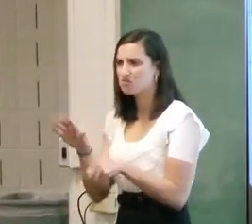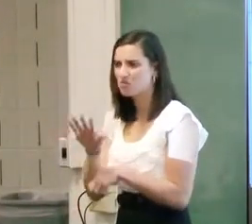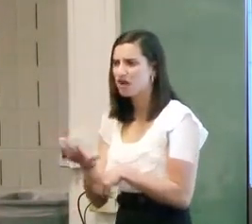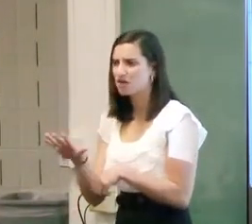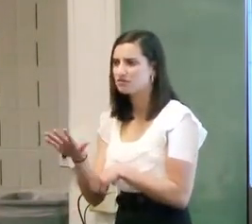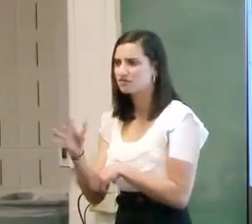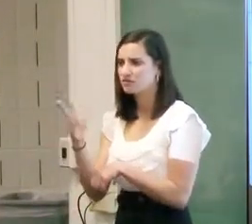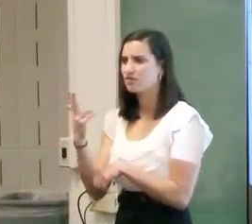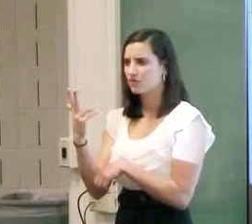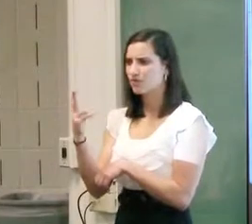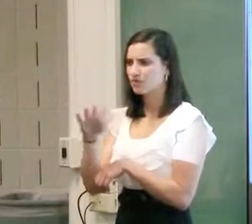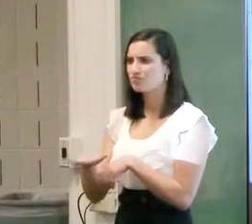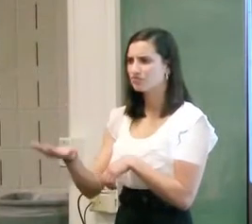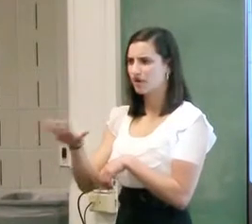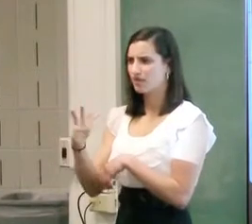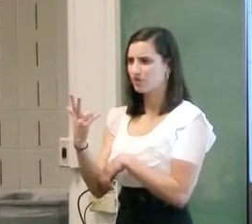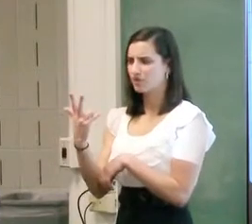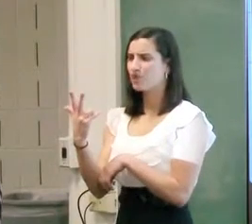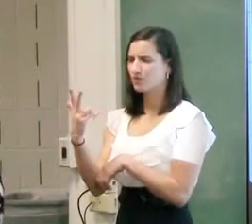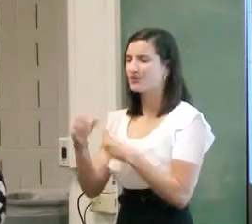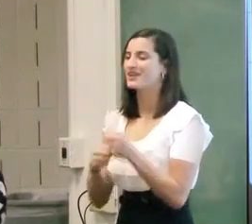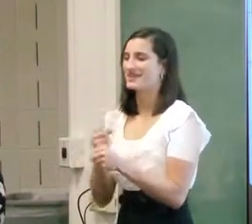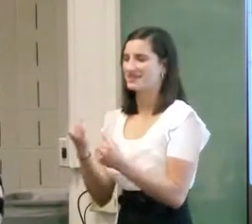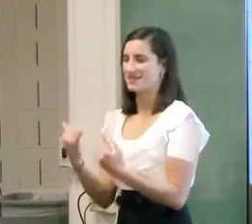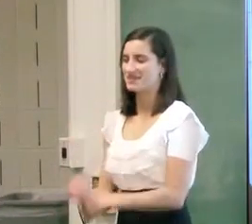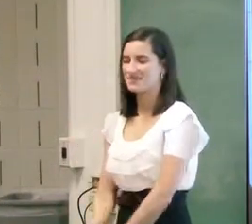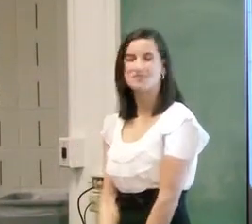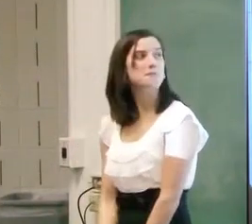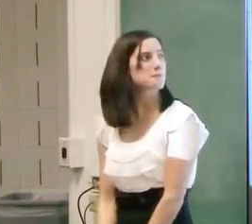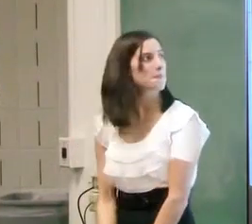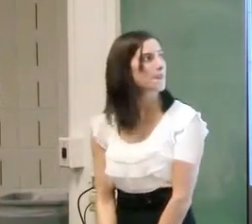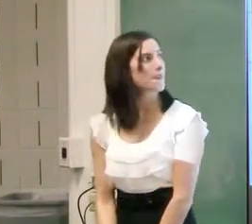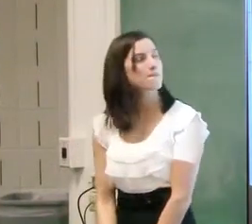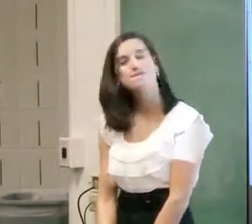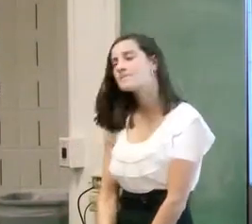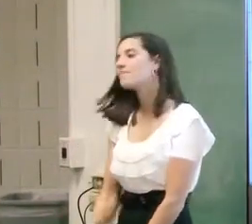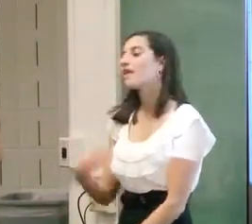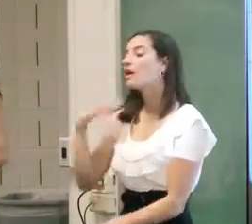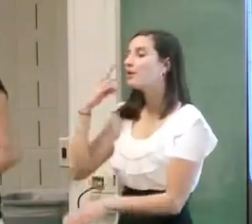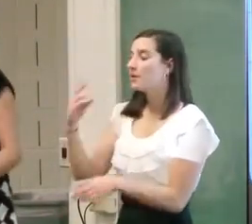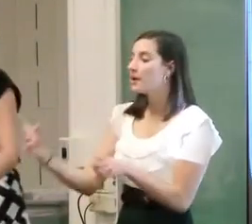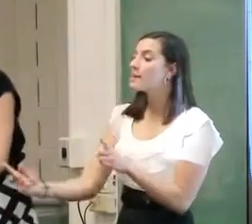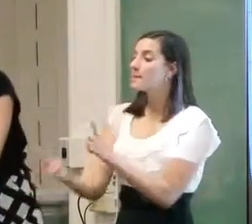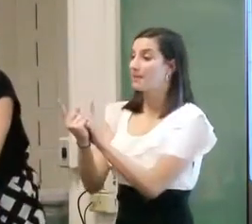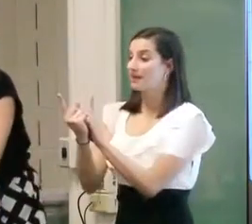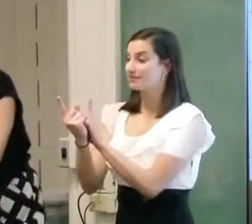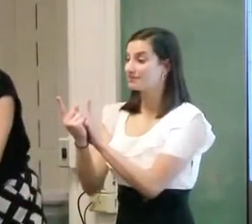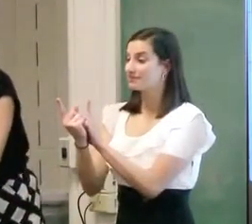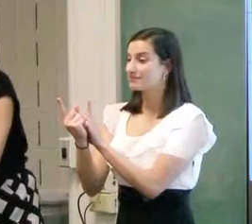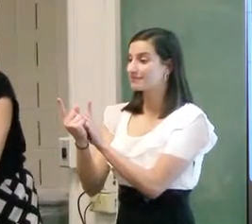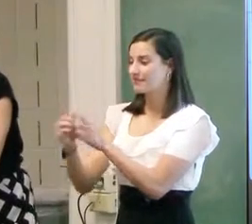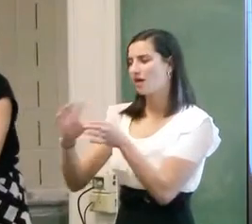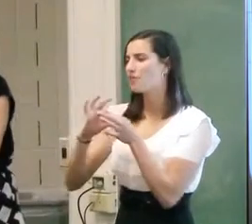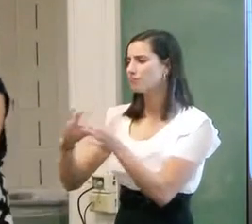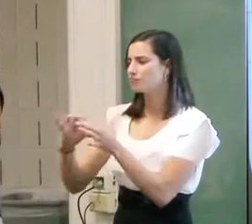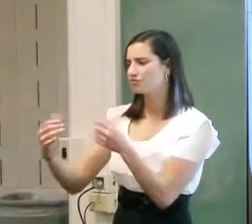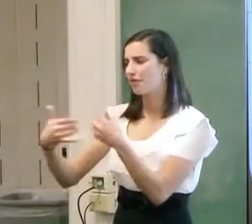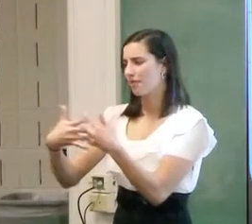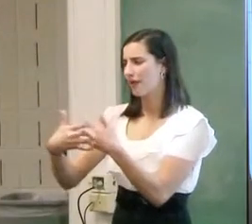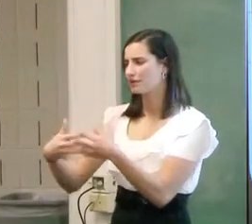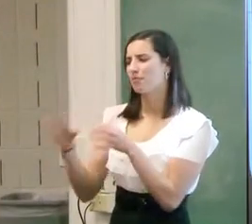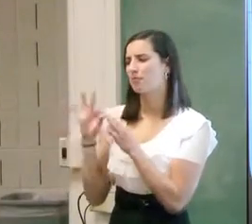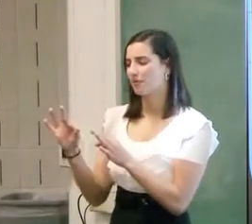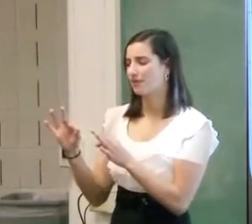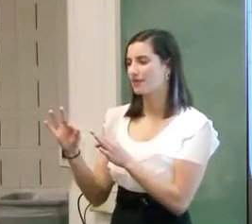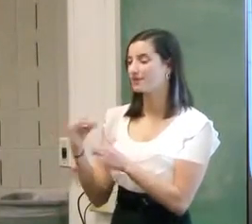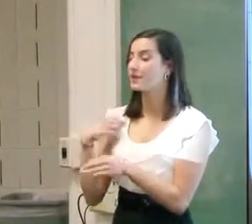now? Around 3, 4? I knew when we met that we would be a good fit. So in August, I